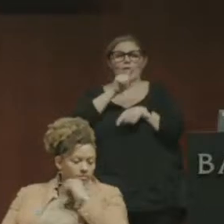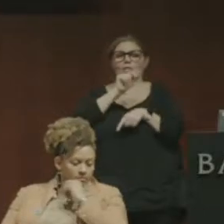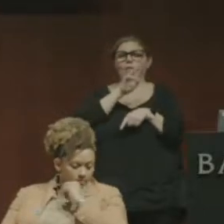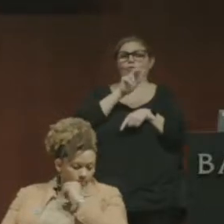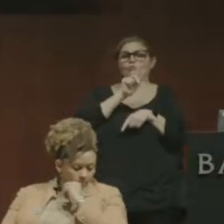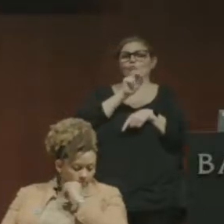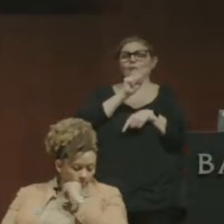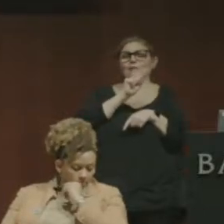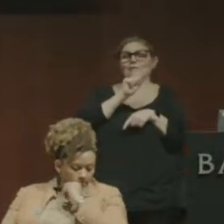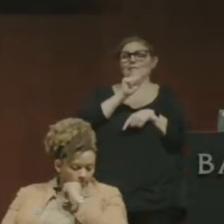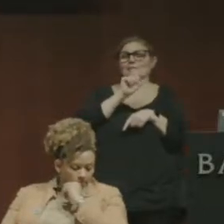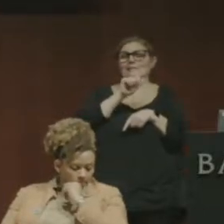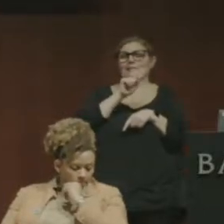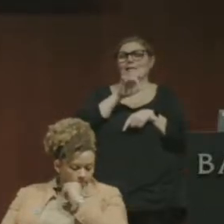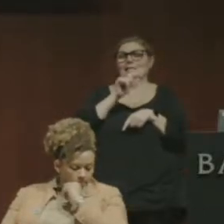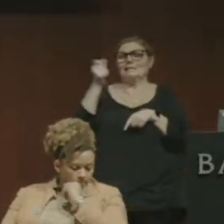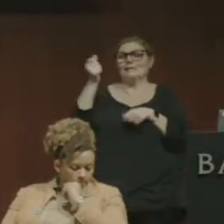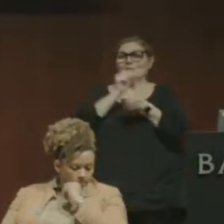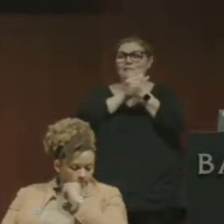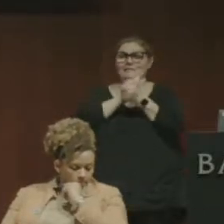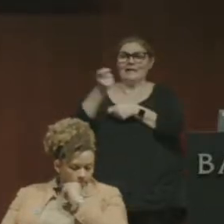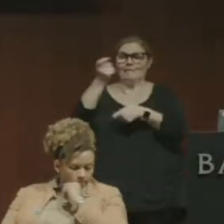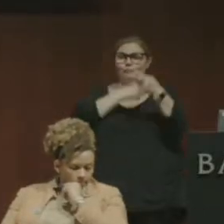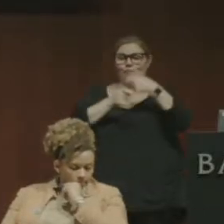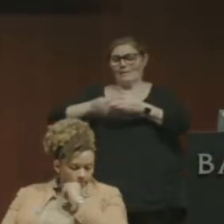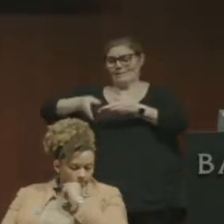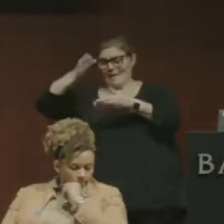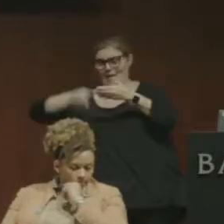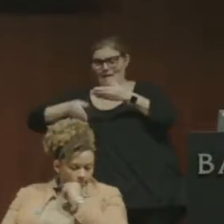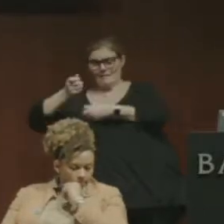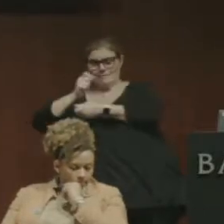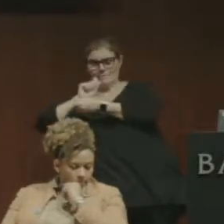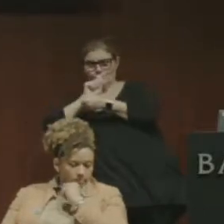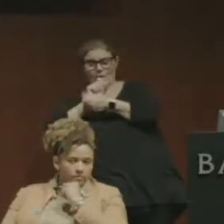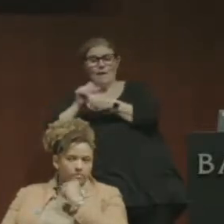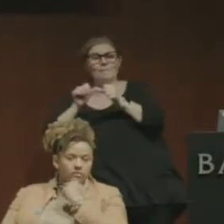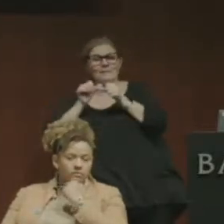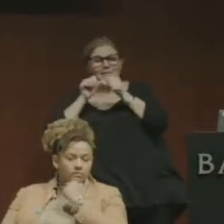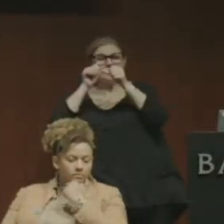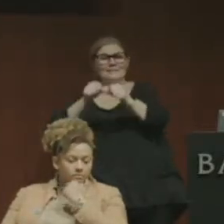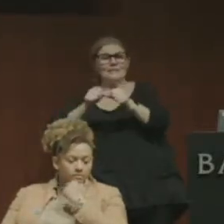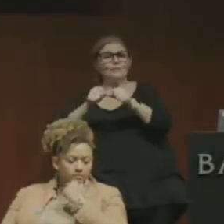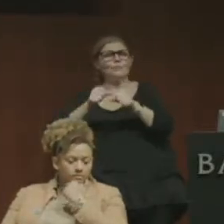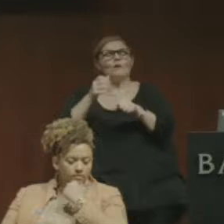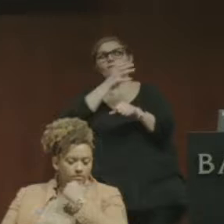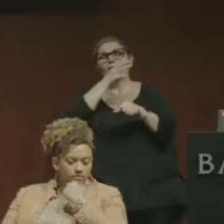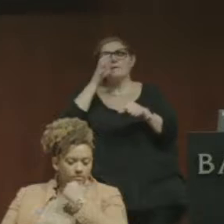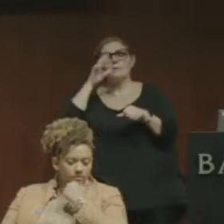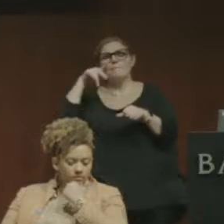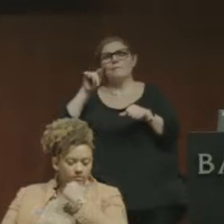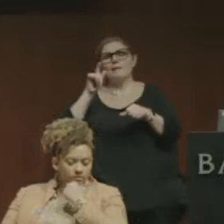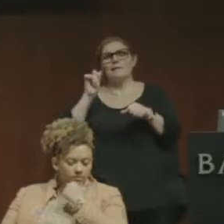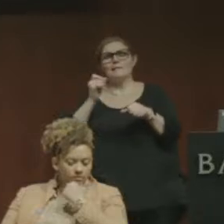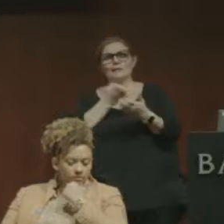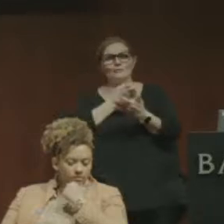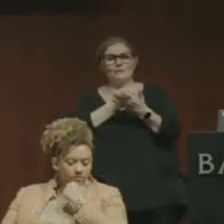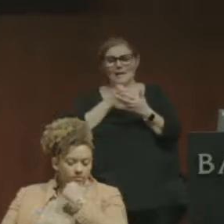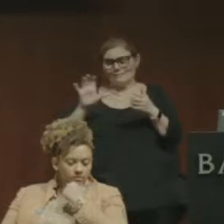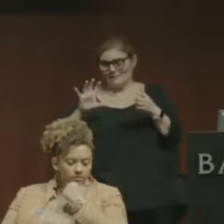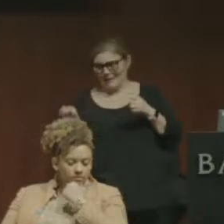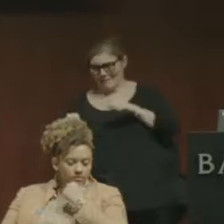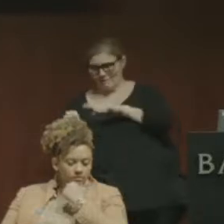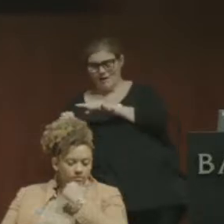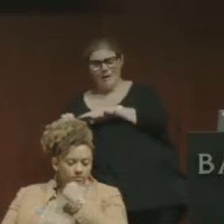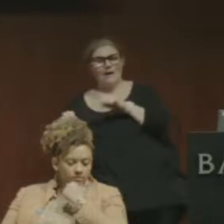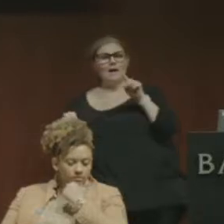slave trade, the end of said slave trade, the continuation and expansion of plantation economies in Africa and